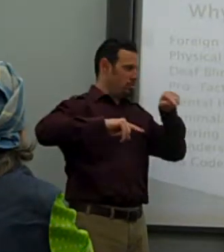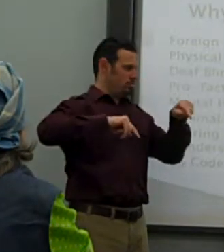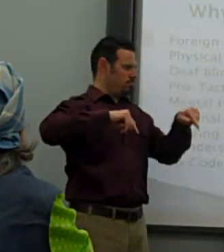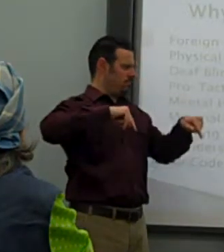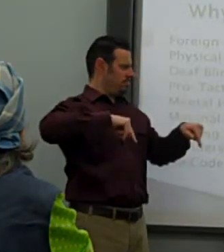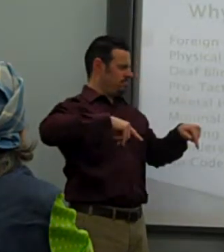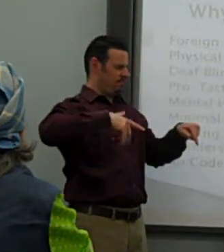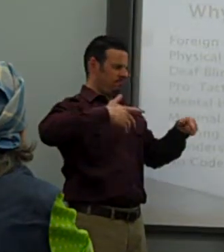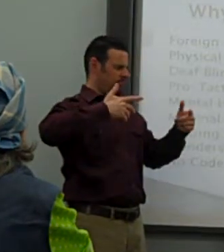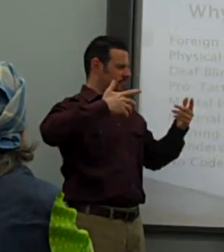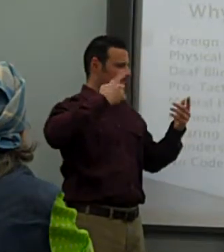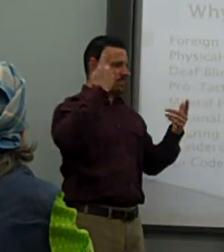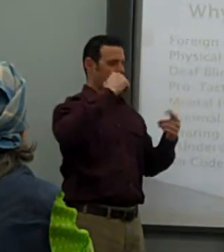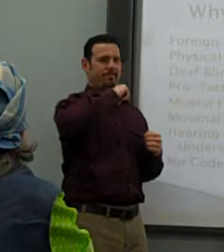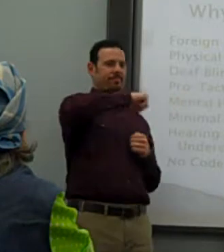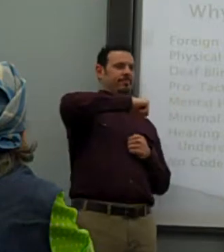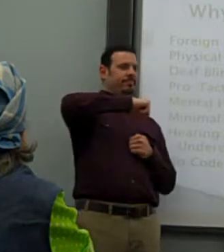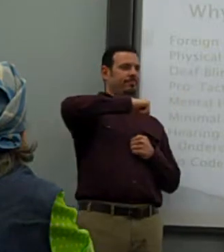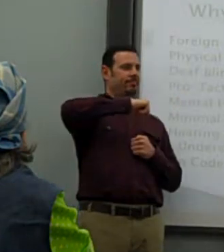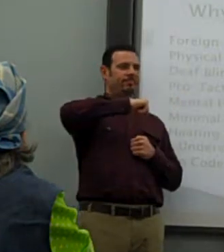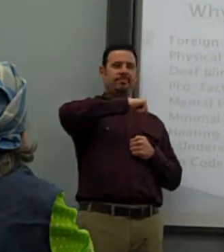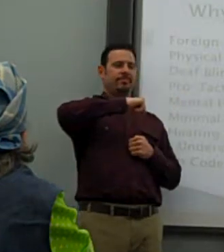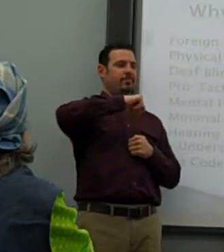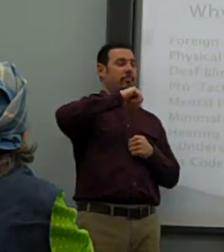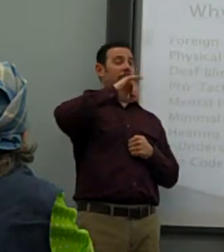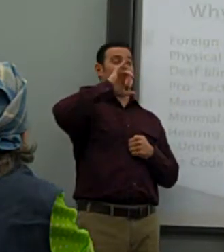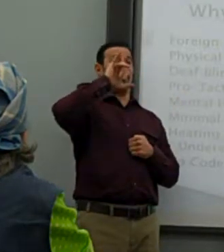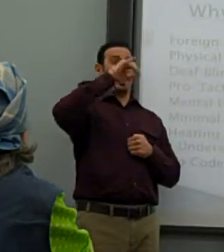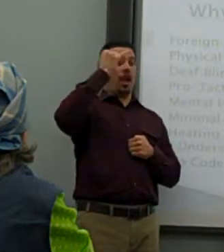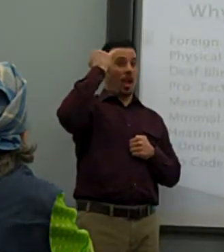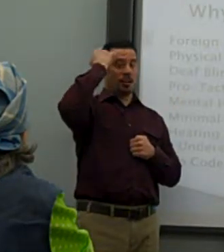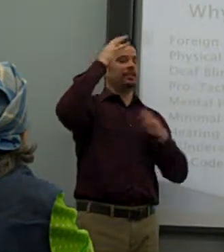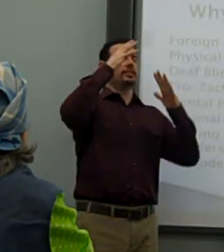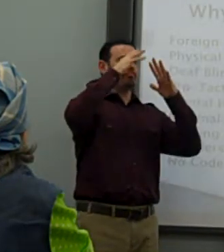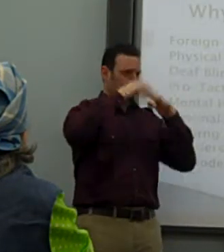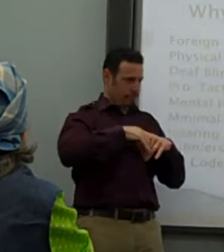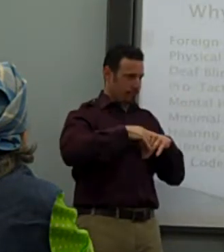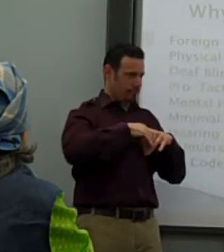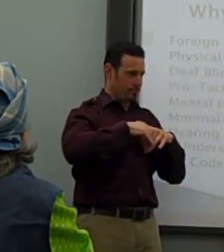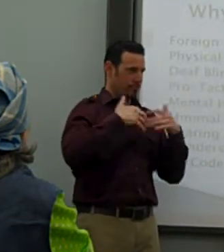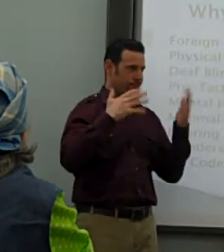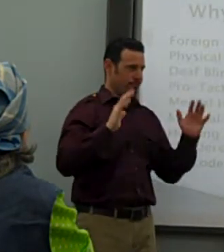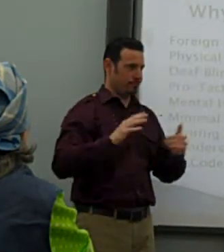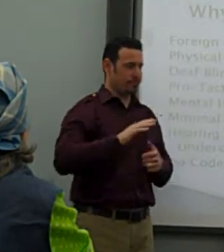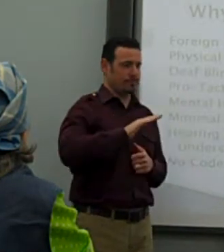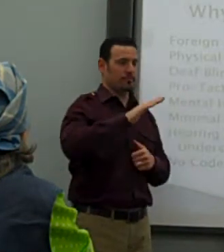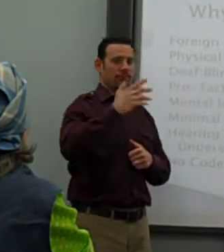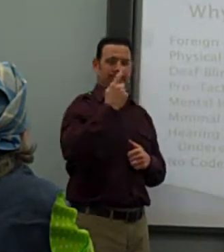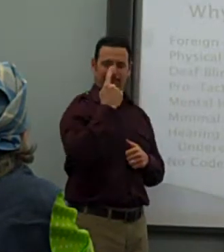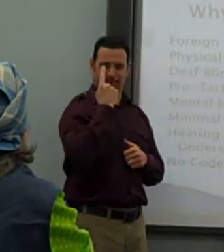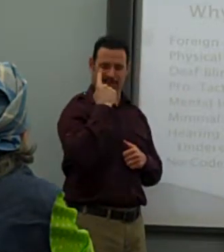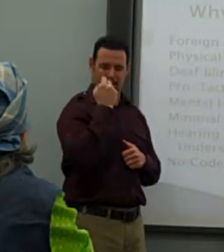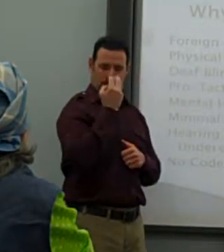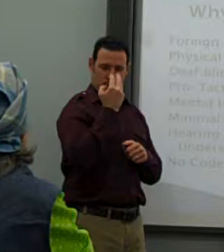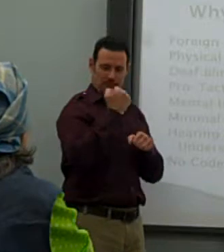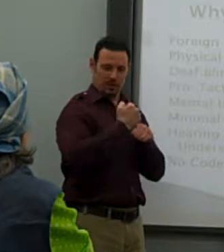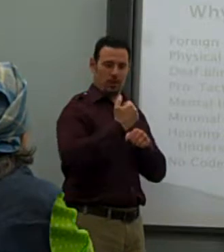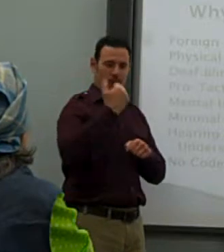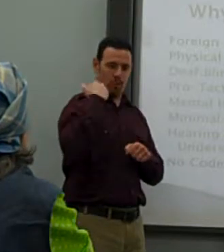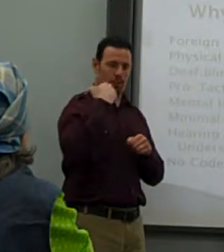Started in the 1990s and it kind of infiltrated to the US, but we were a little bit resistant to it. And then